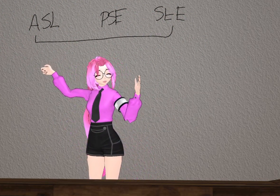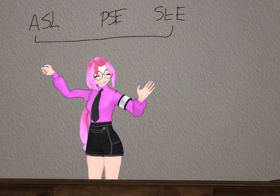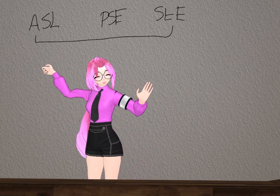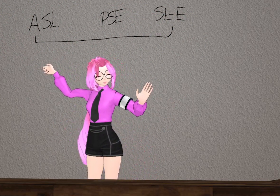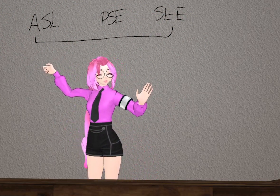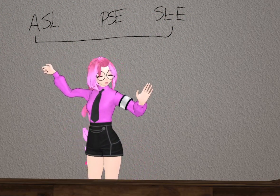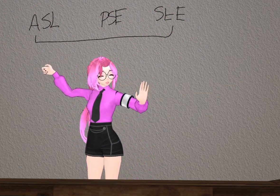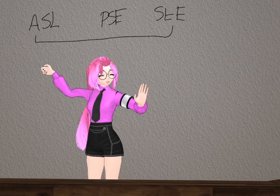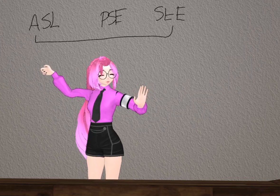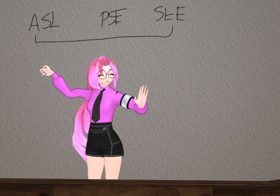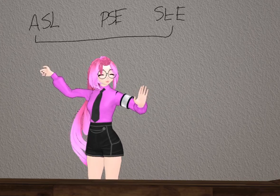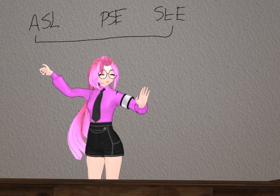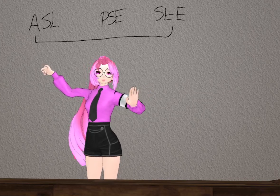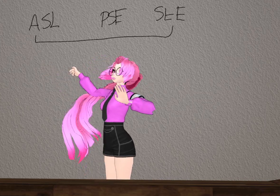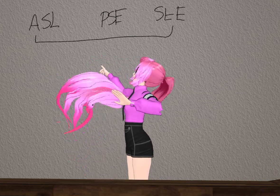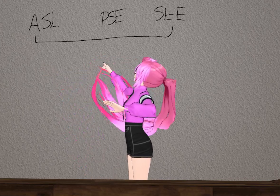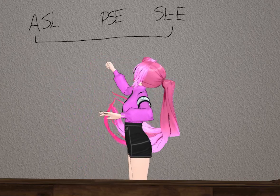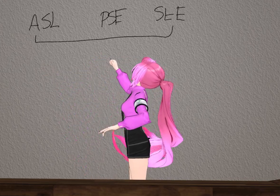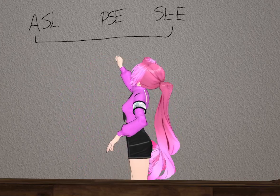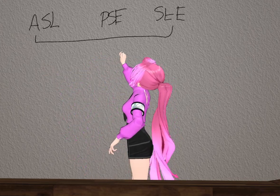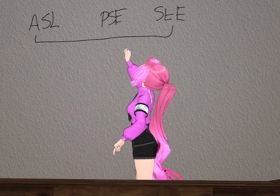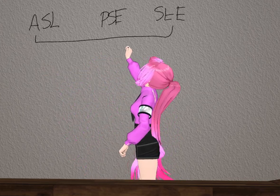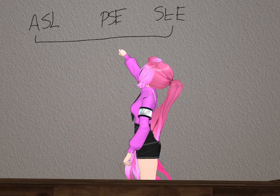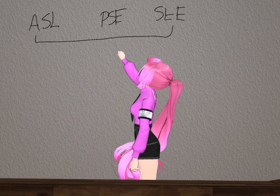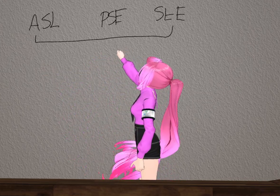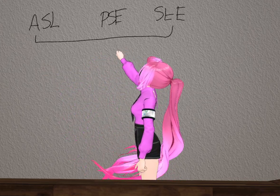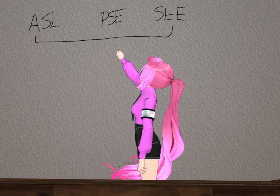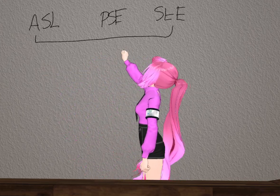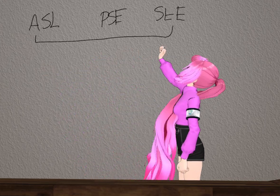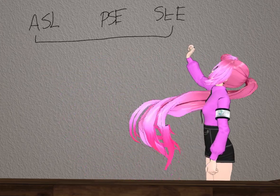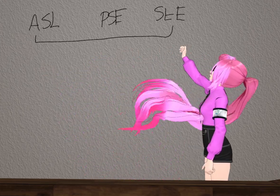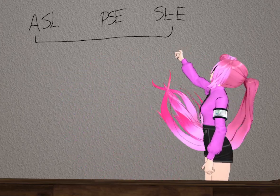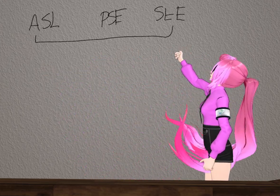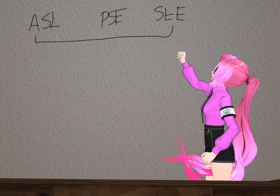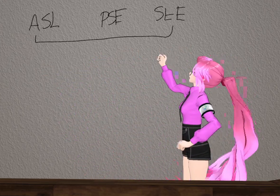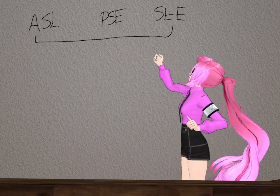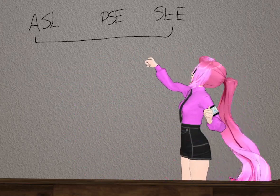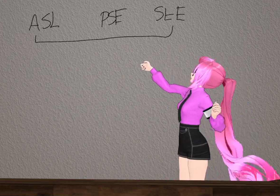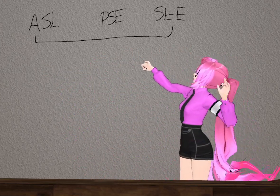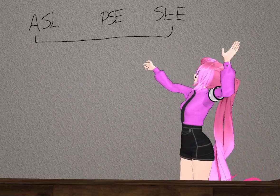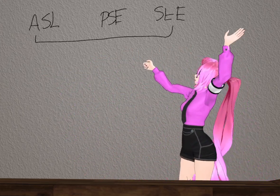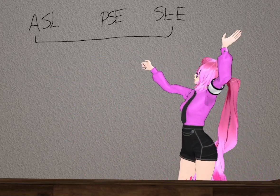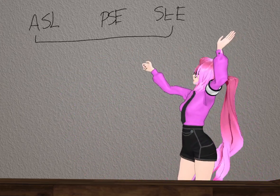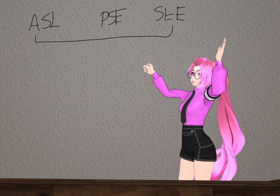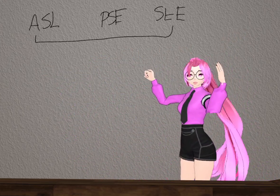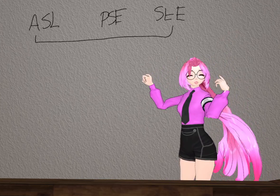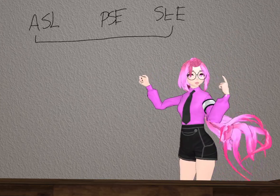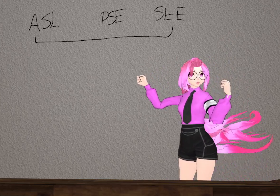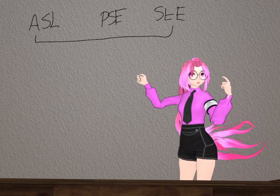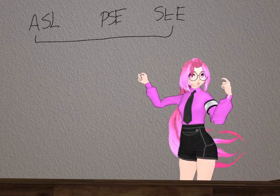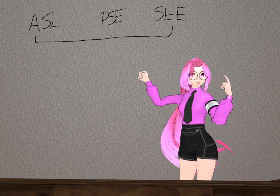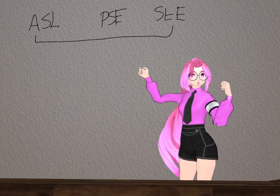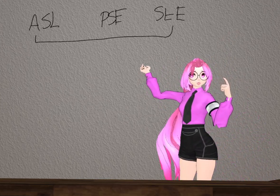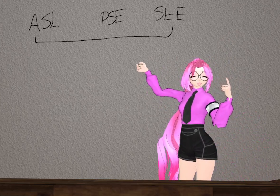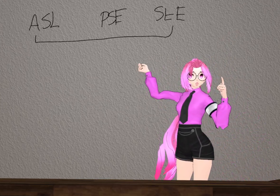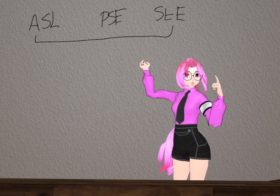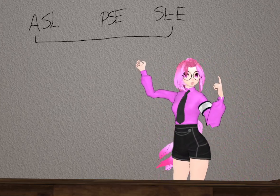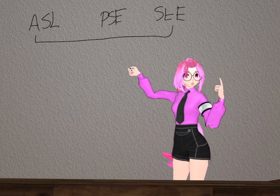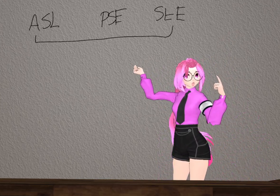is. Hopefully. Okay. And PSE and SEE, who here by show of hands knows what these are?